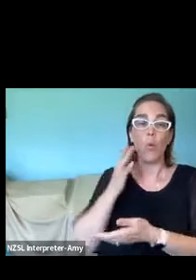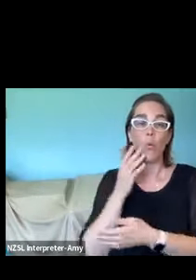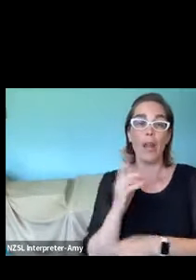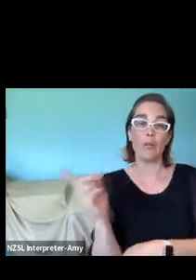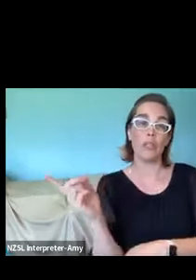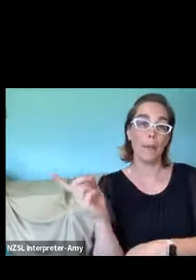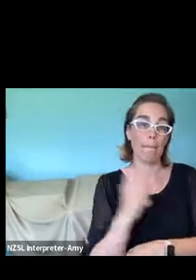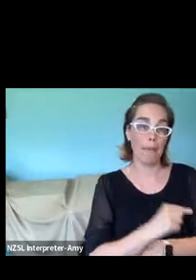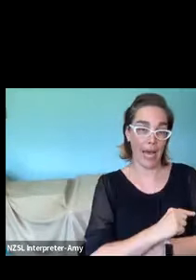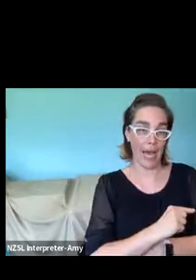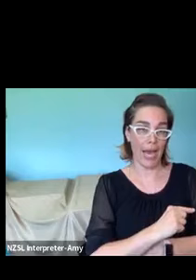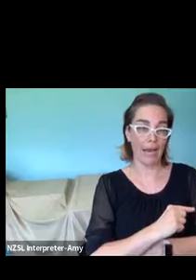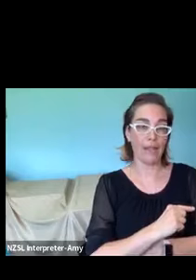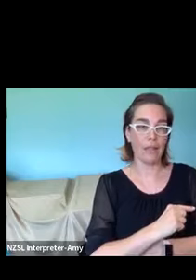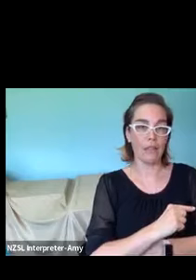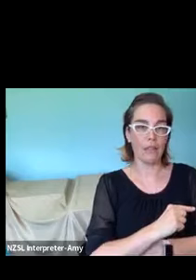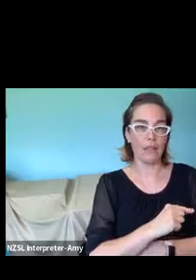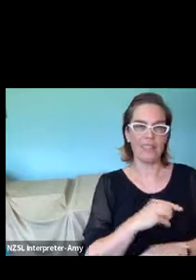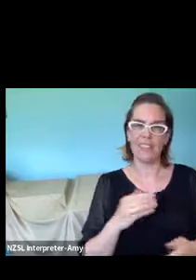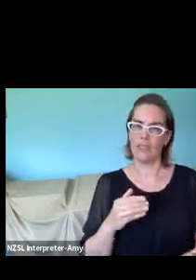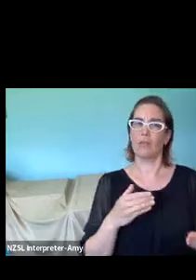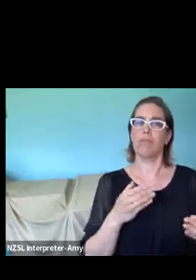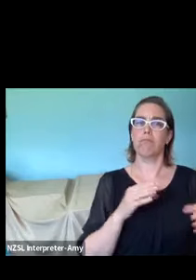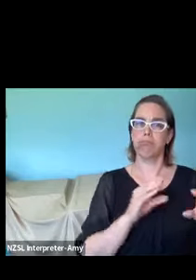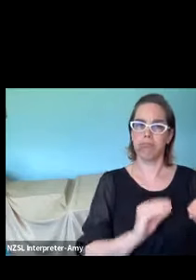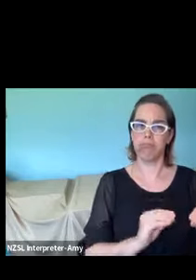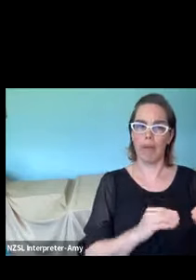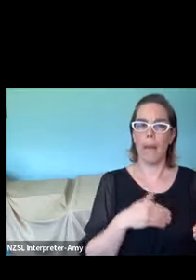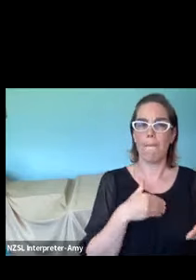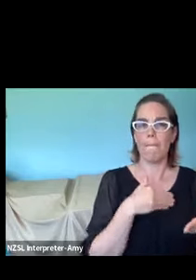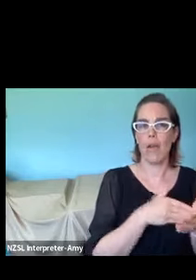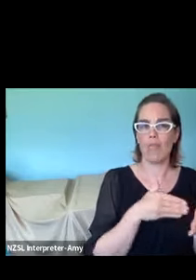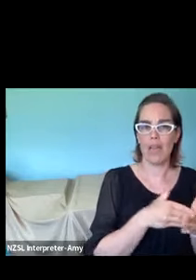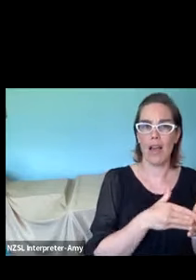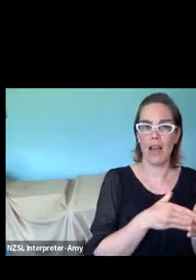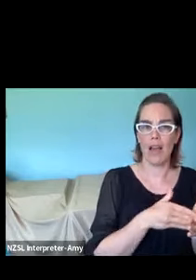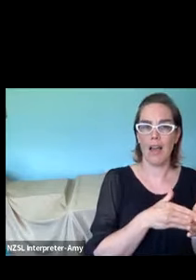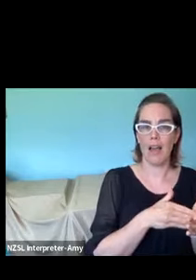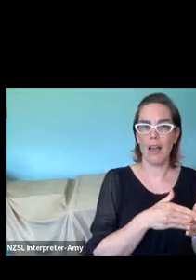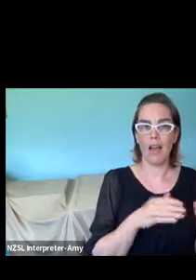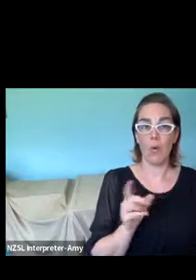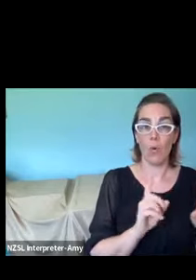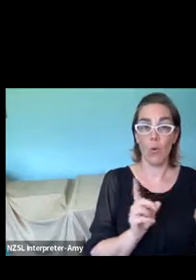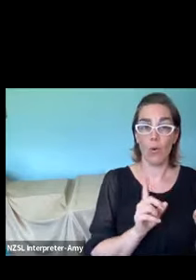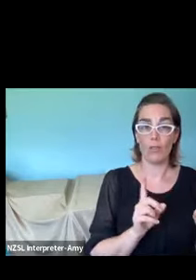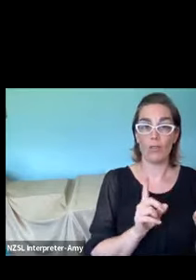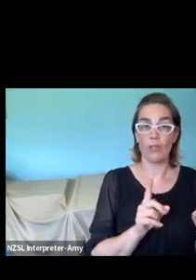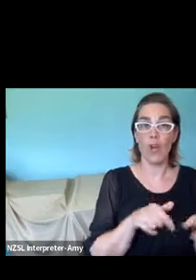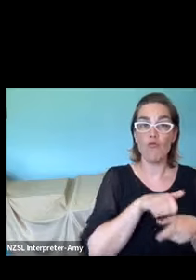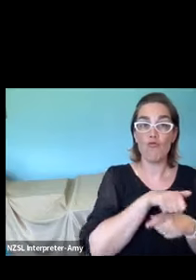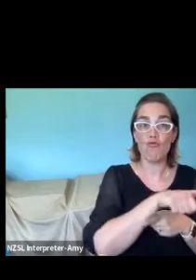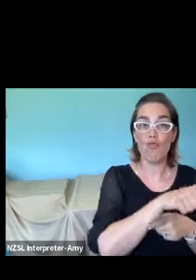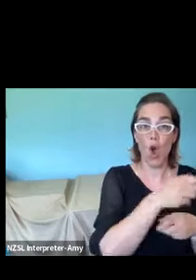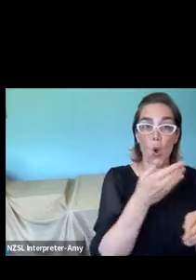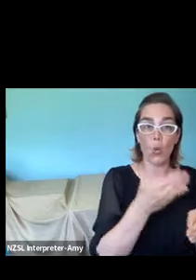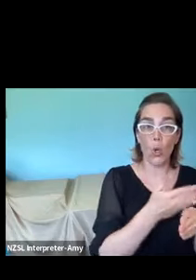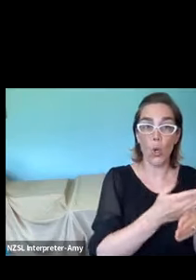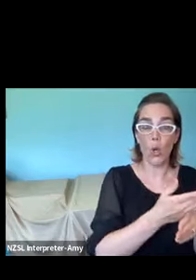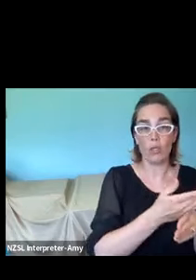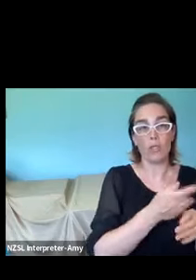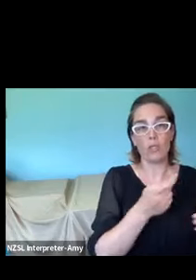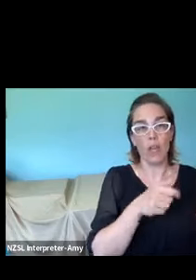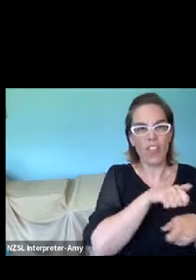returning, I was interrupted by a barrier. This barrier was roadworks on the